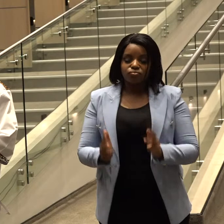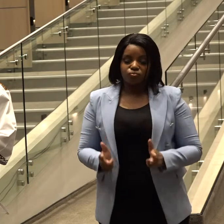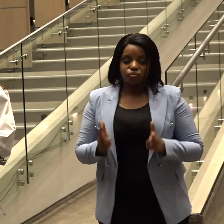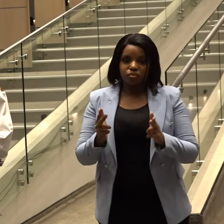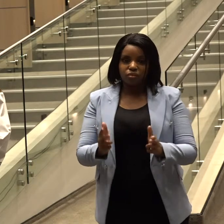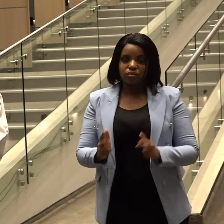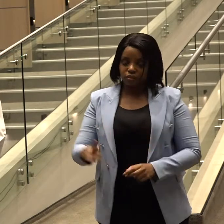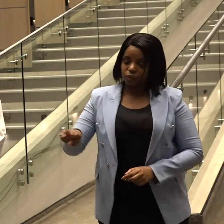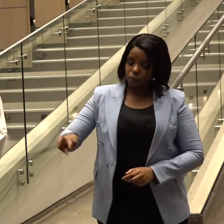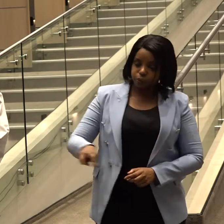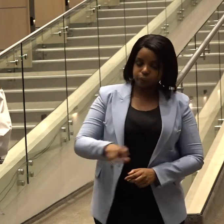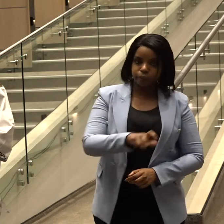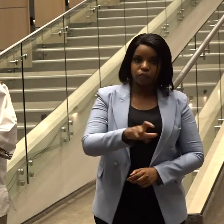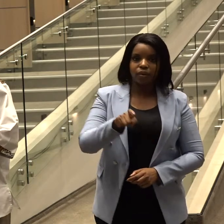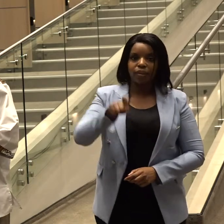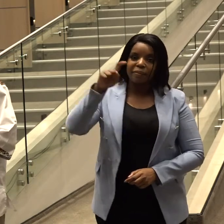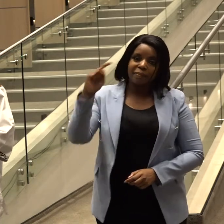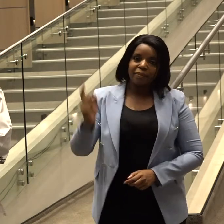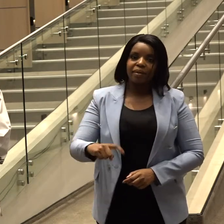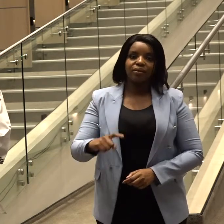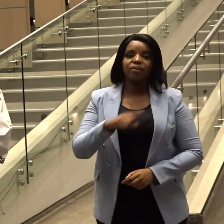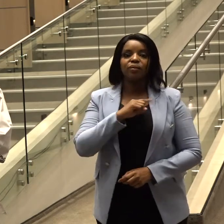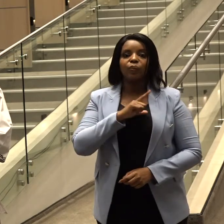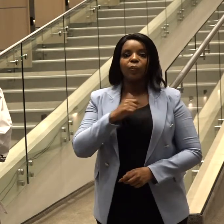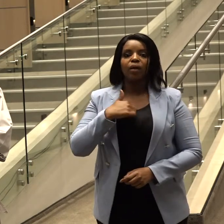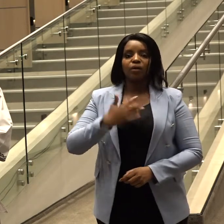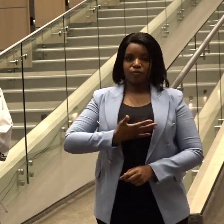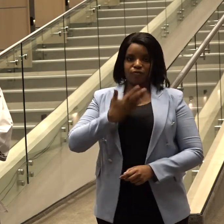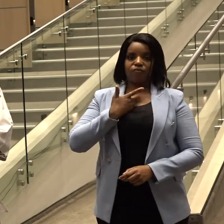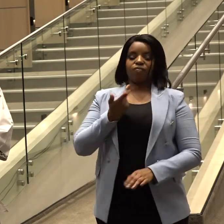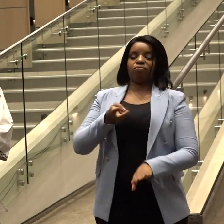we must have any access of the trains